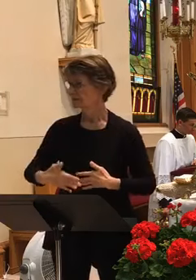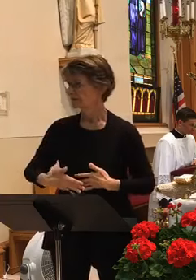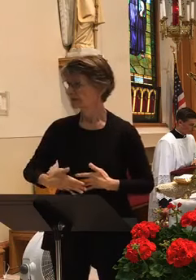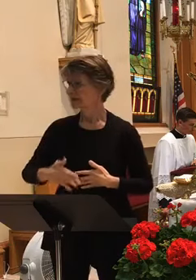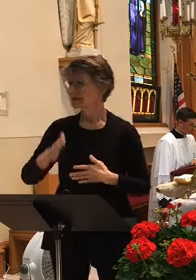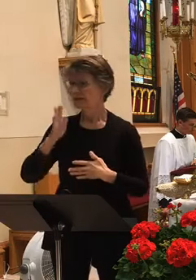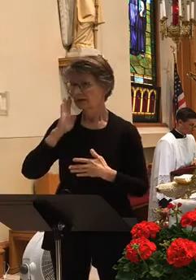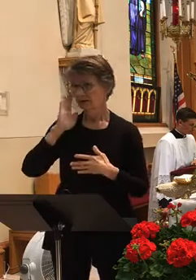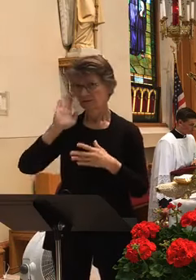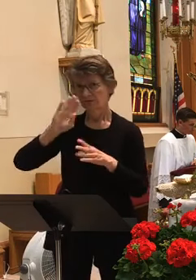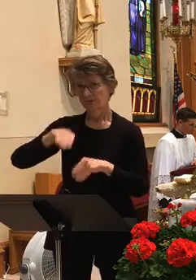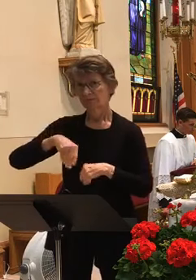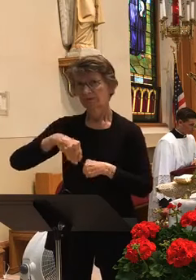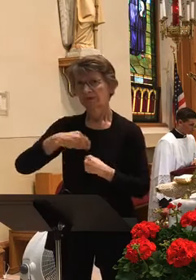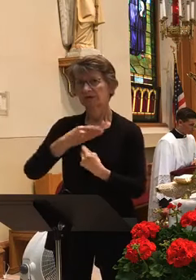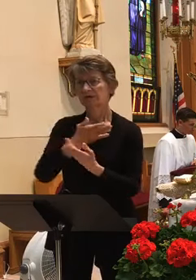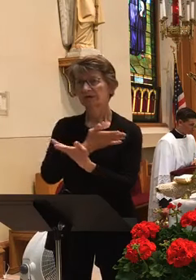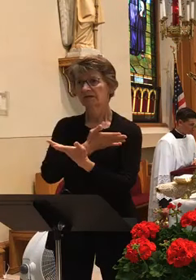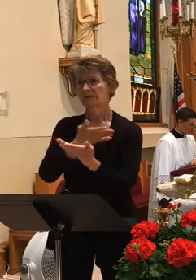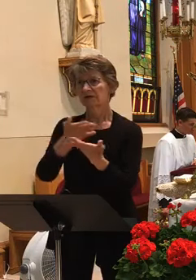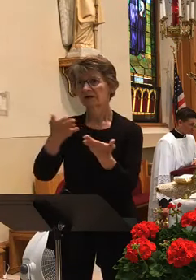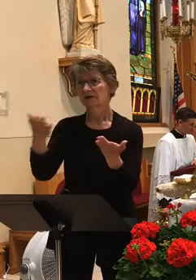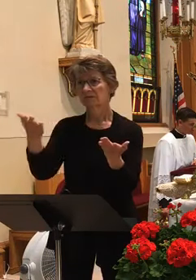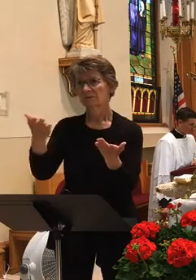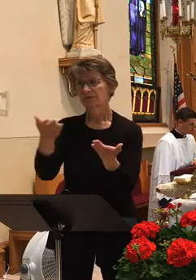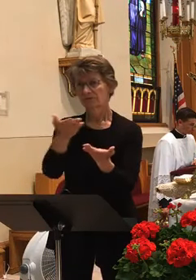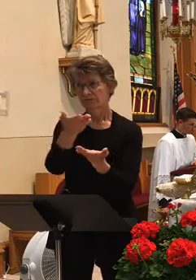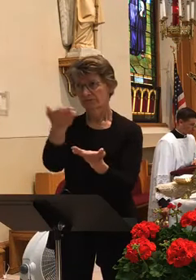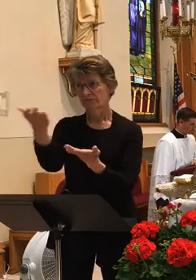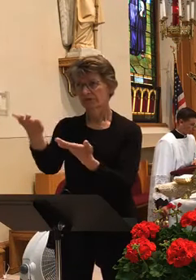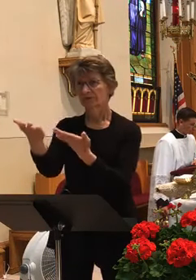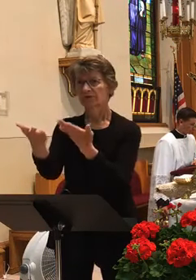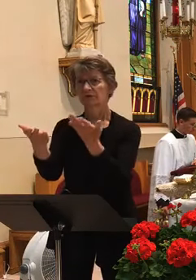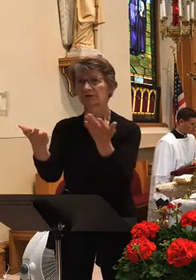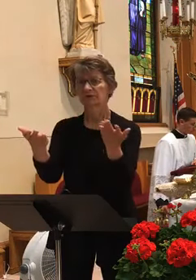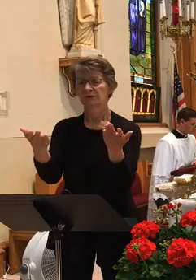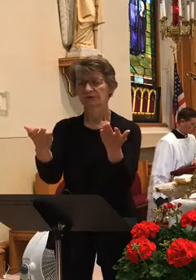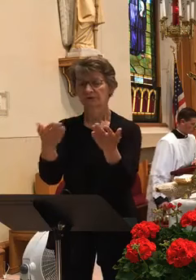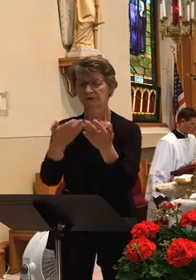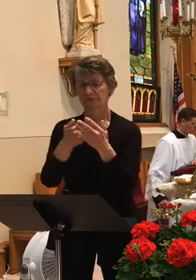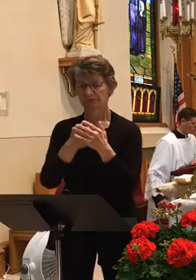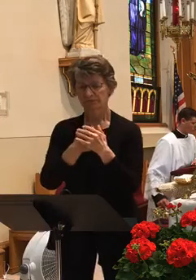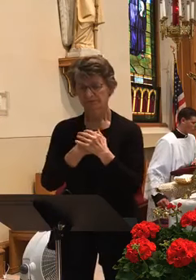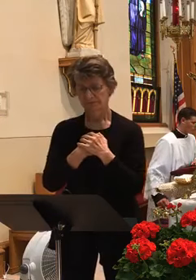body, which will be given up for you."